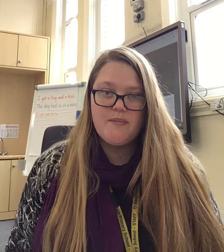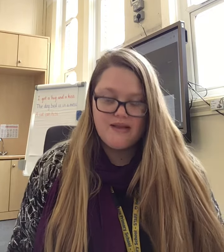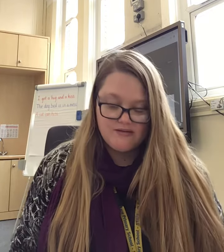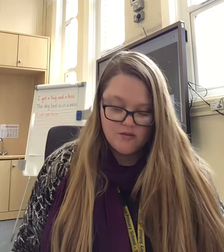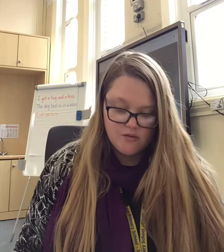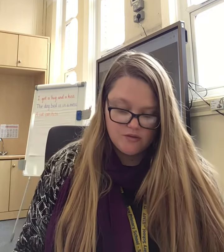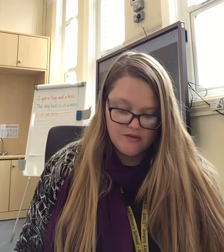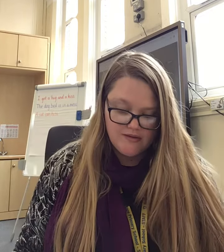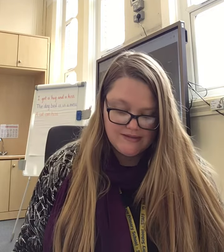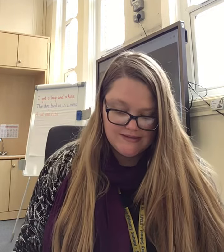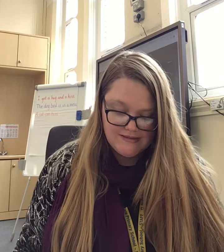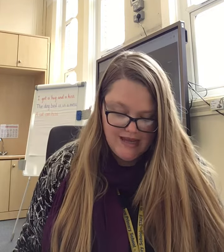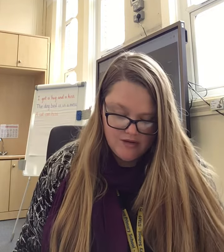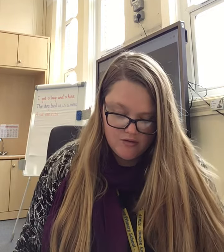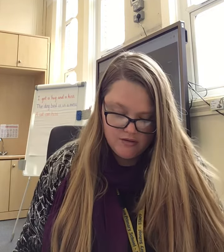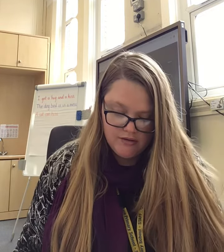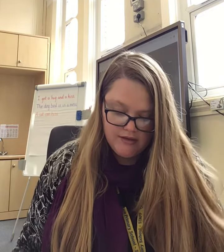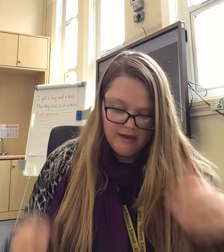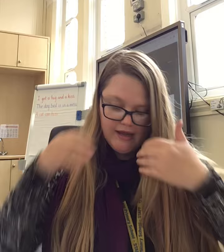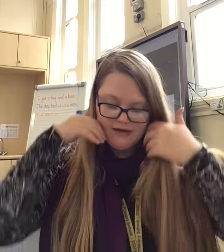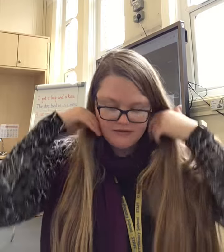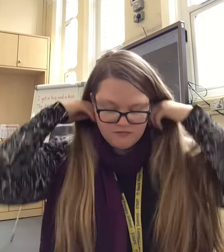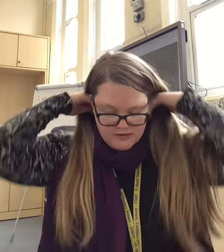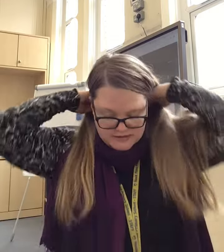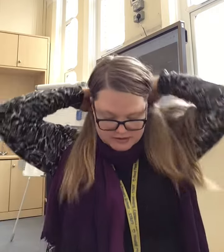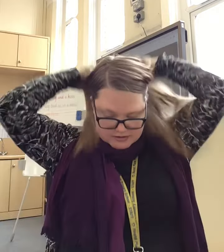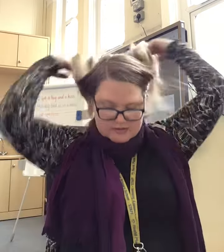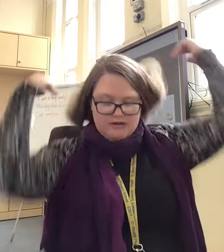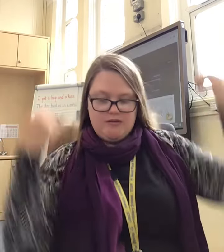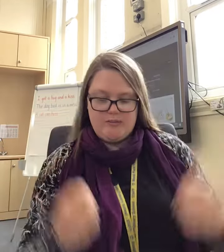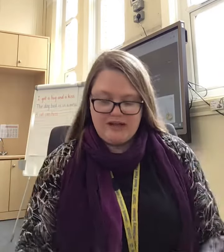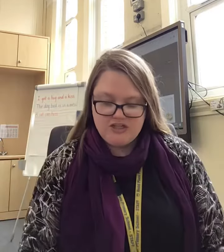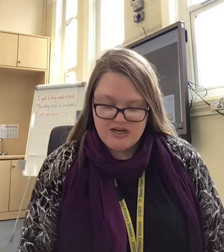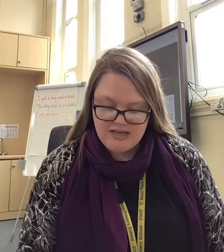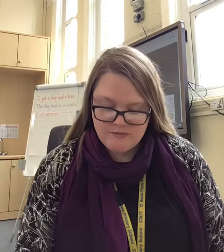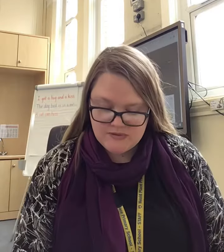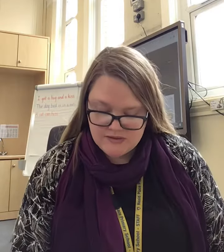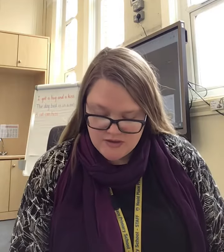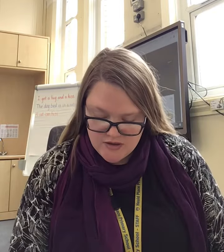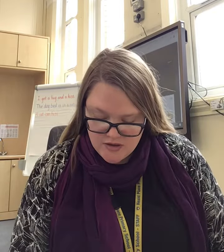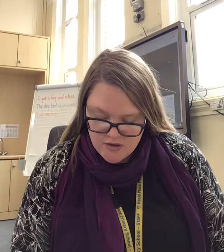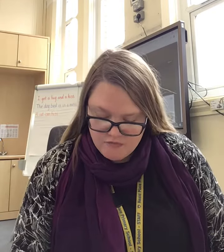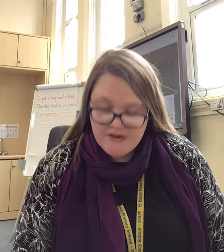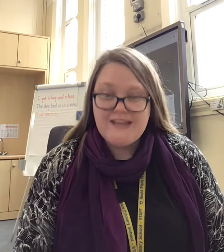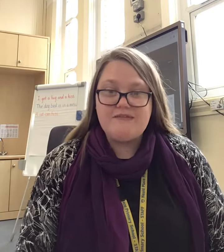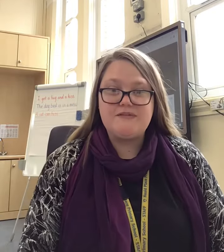is called The Snail and it's written by James Reeves.